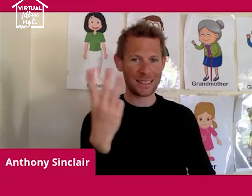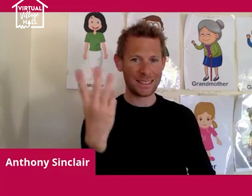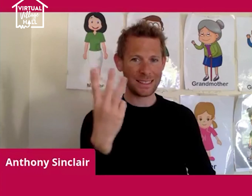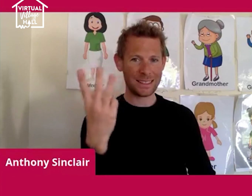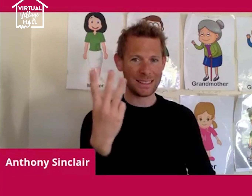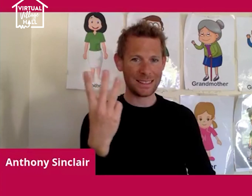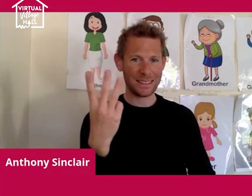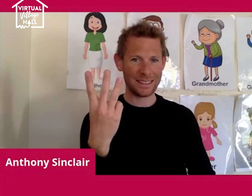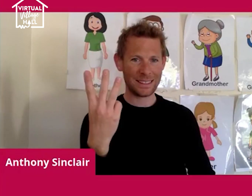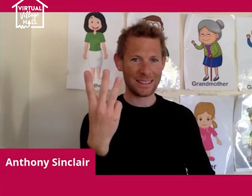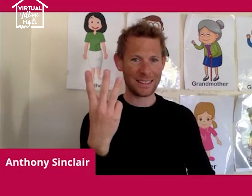13,